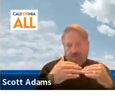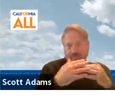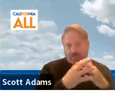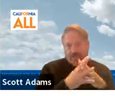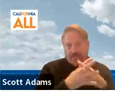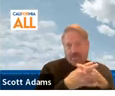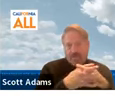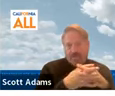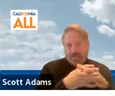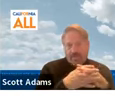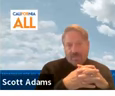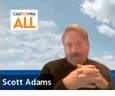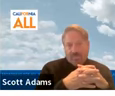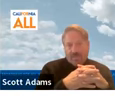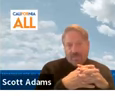demonstrate here